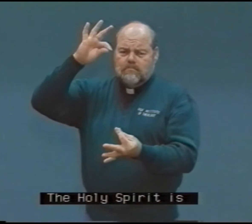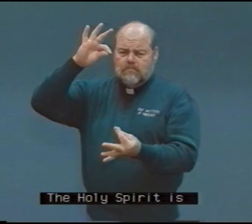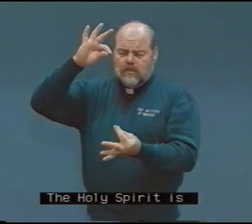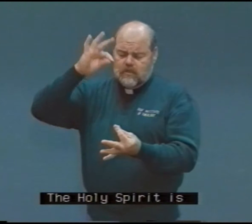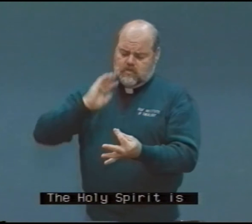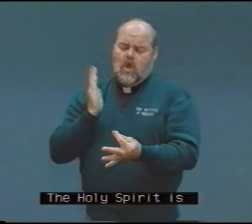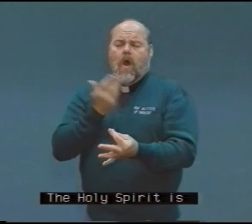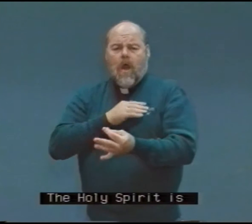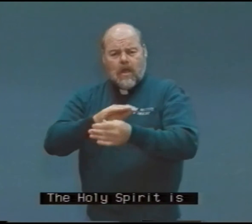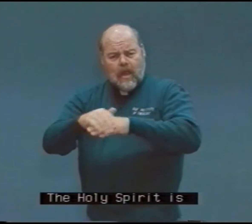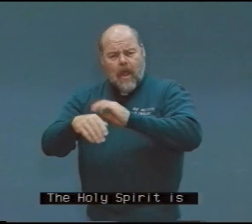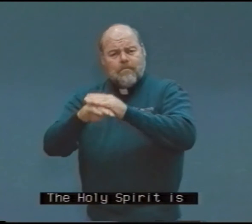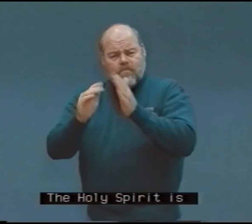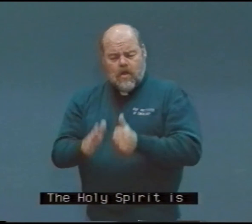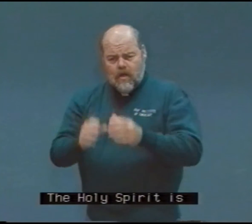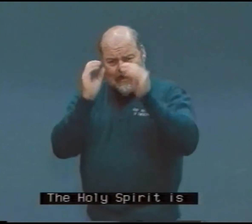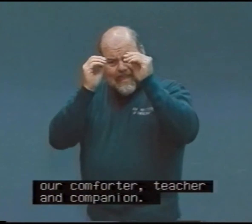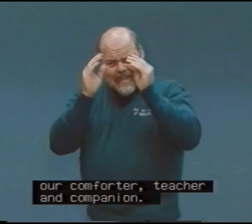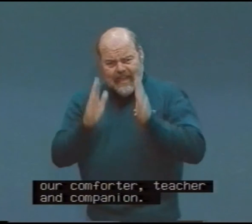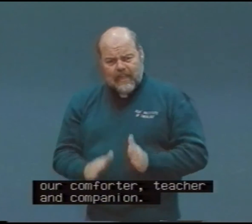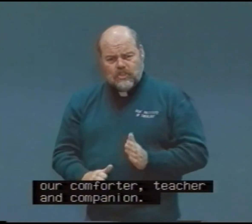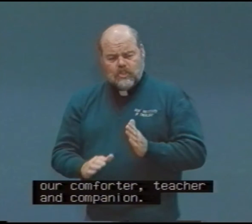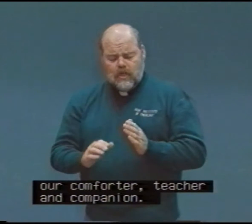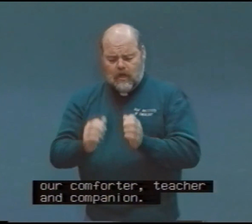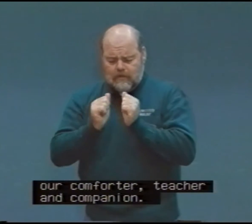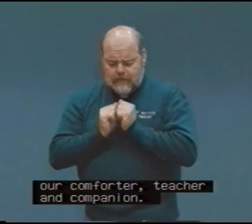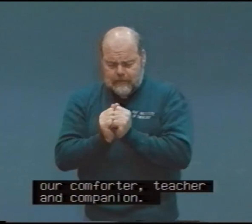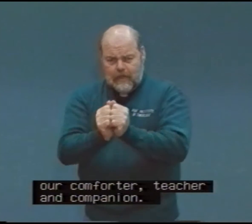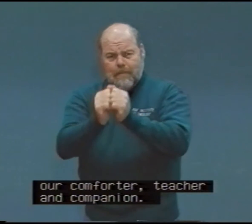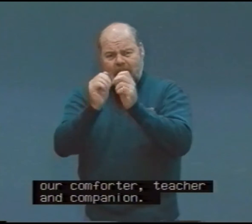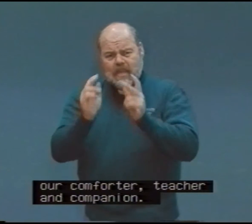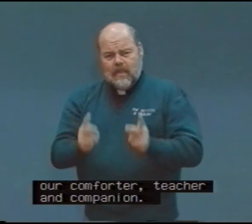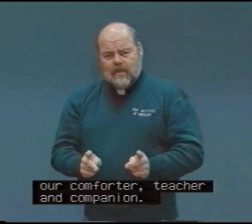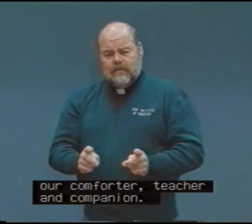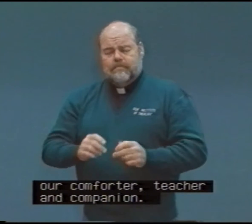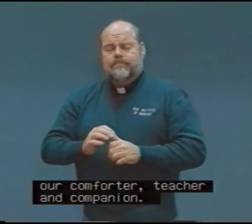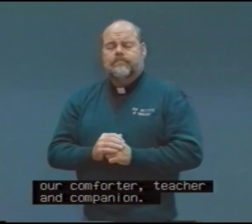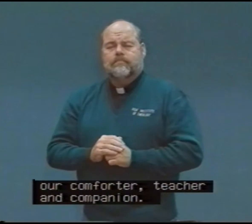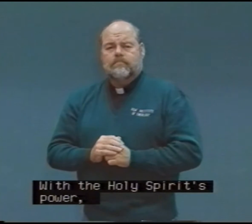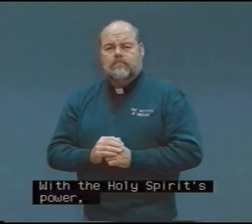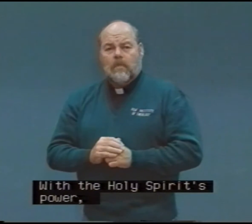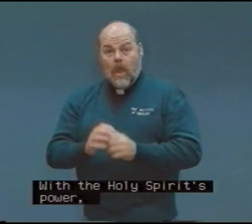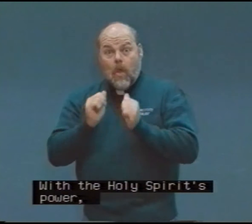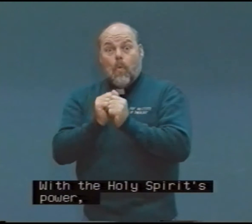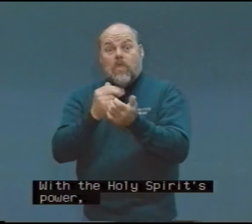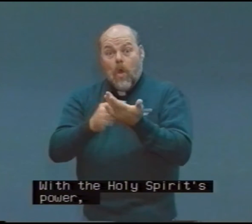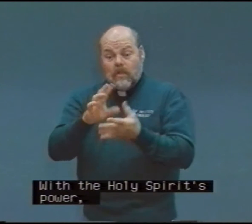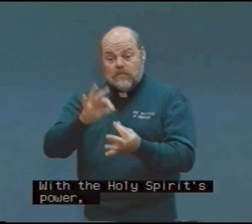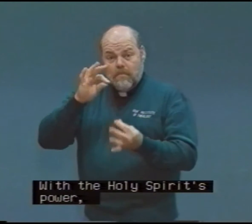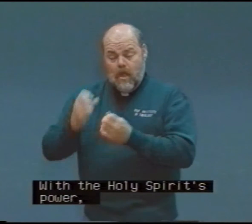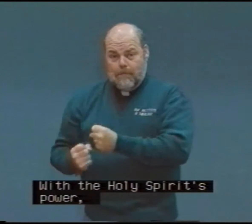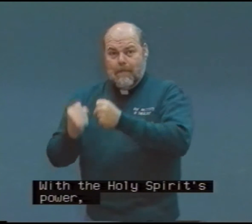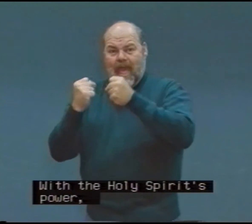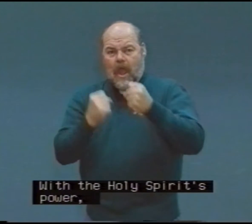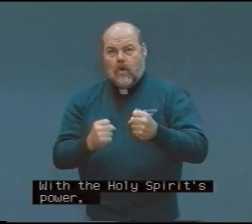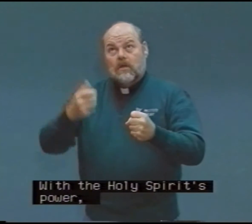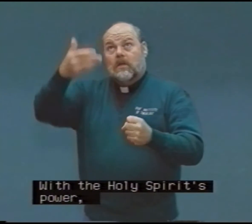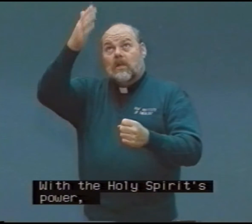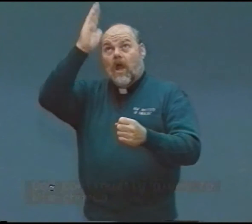is our comforter, teacher, and companion. With the Holy Spirit's